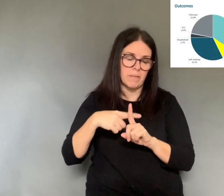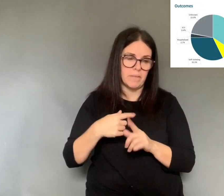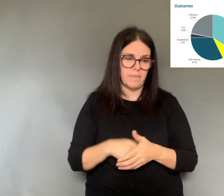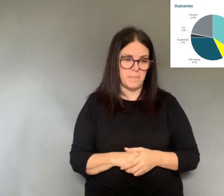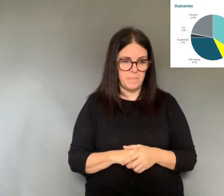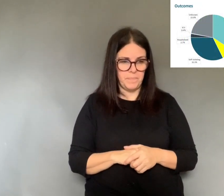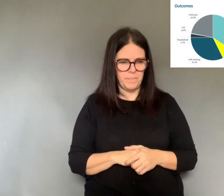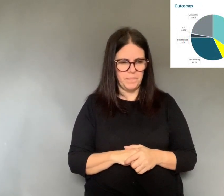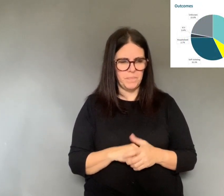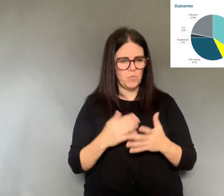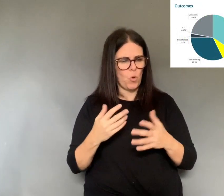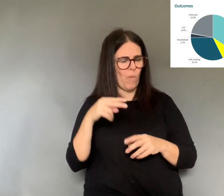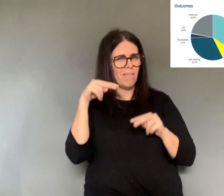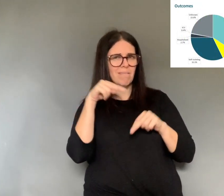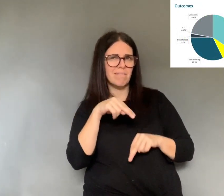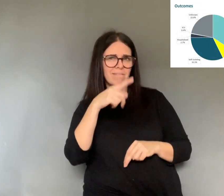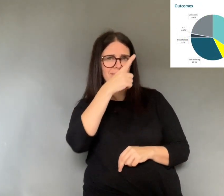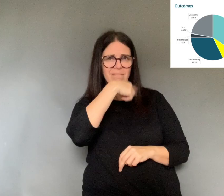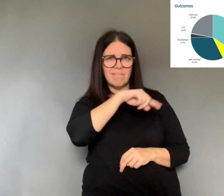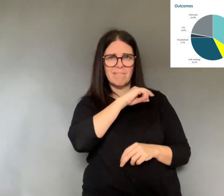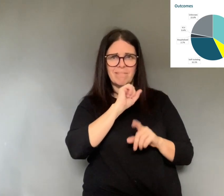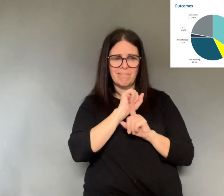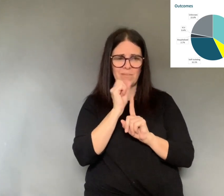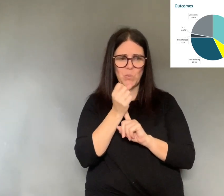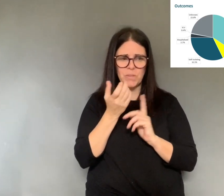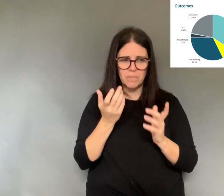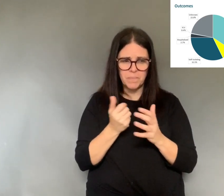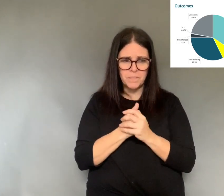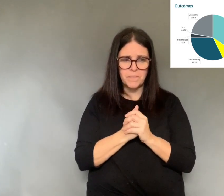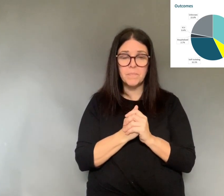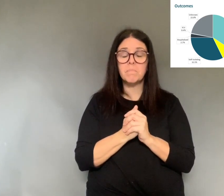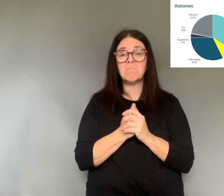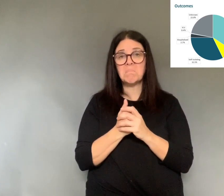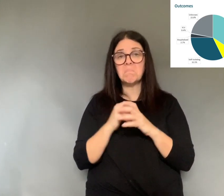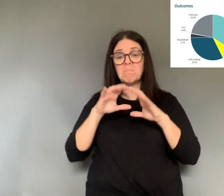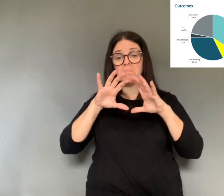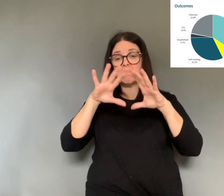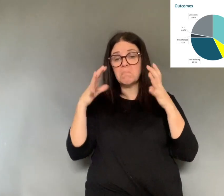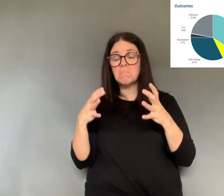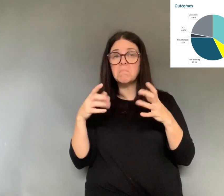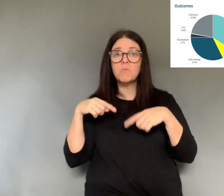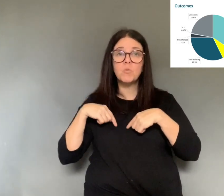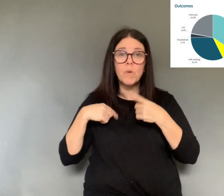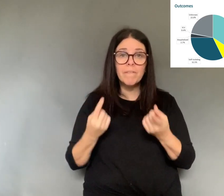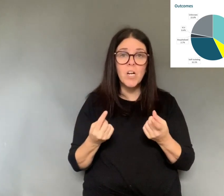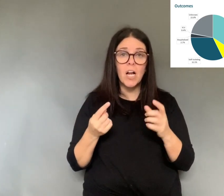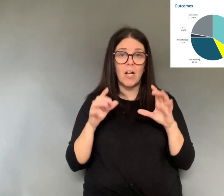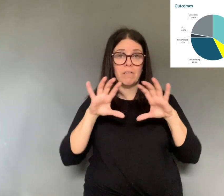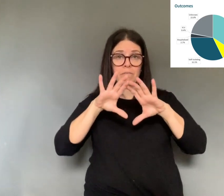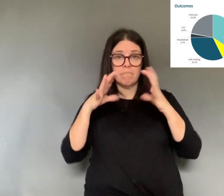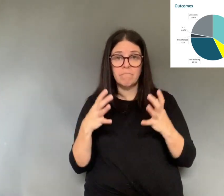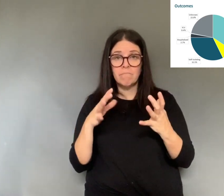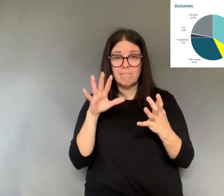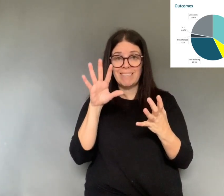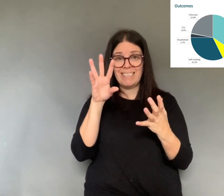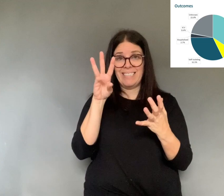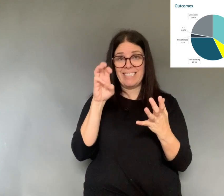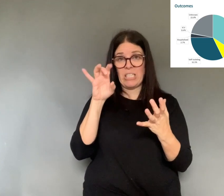So where we are with all these cases, roughly 34% of the cases are